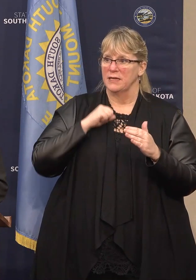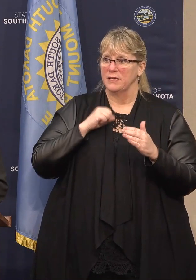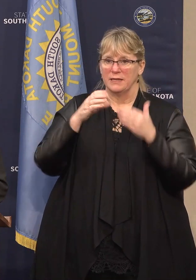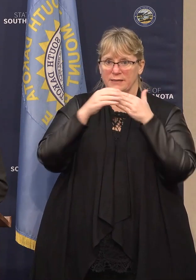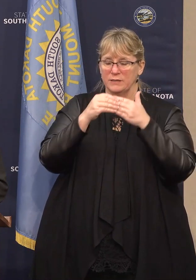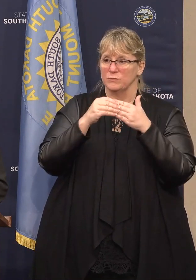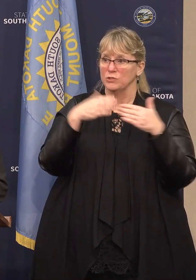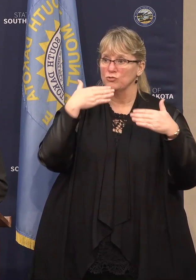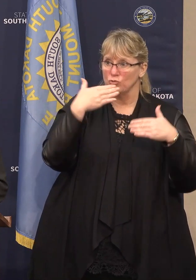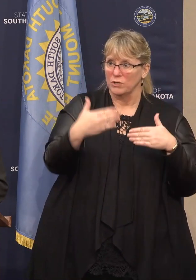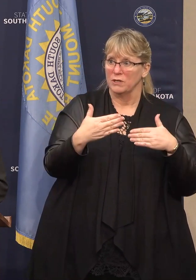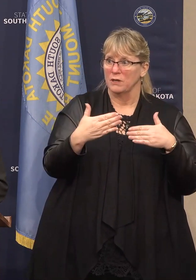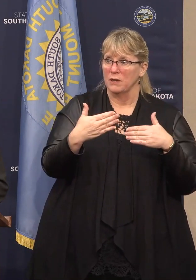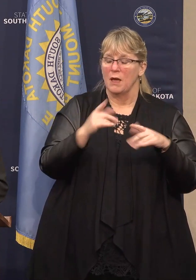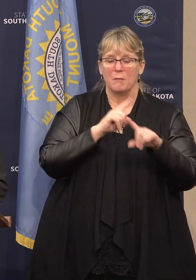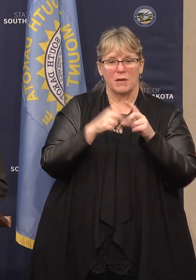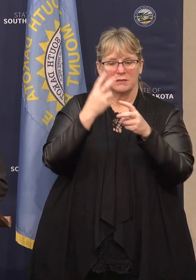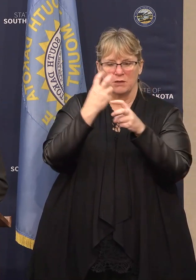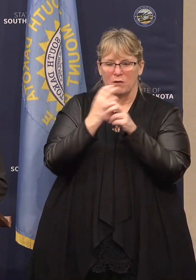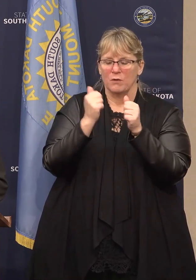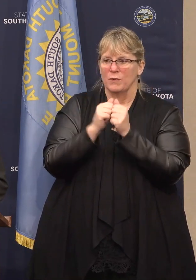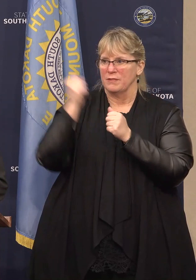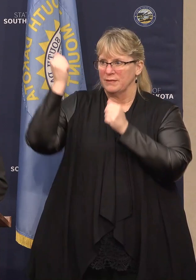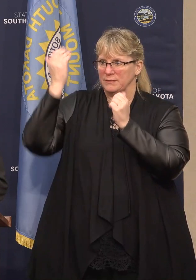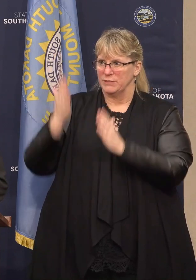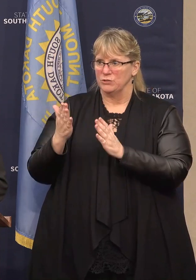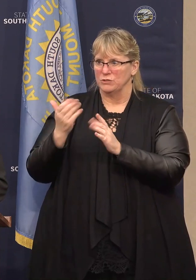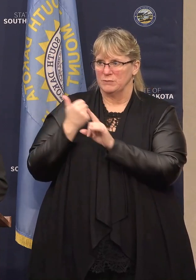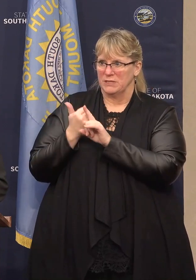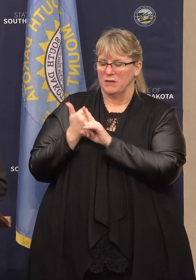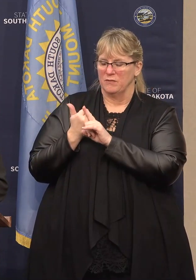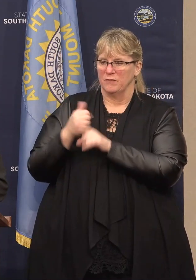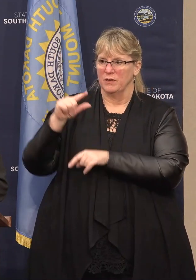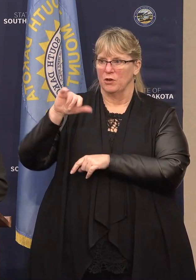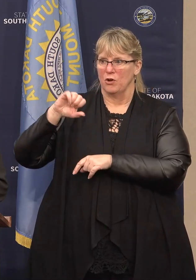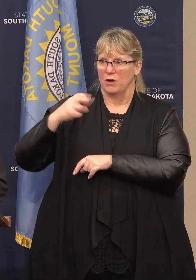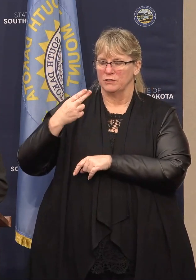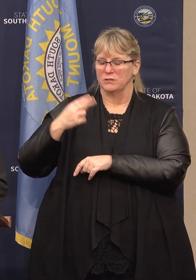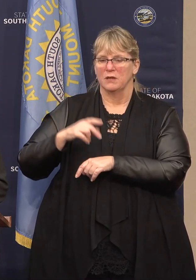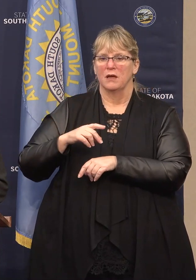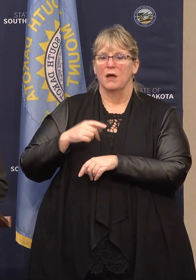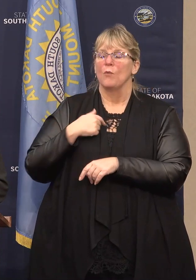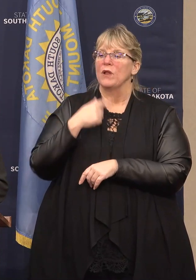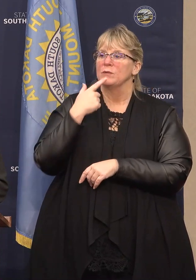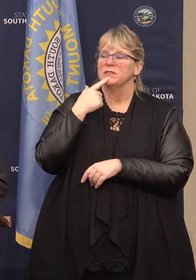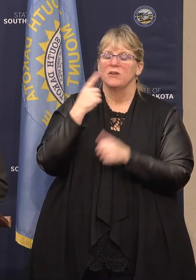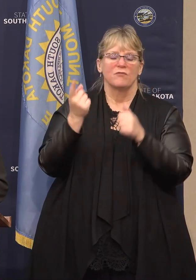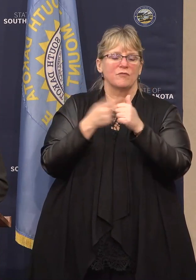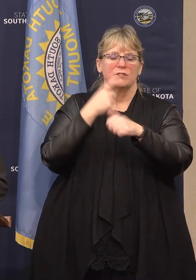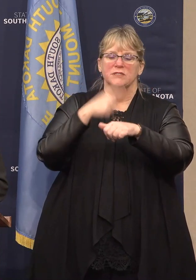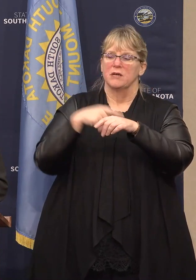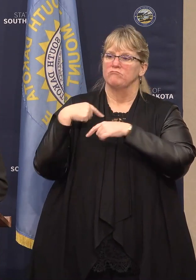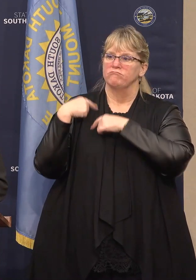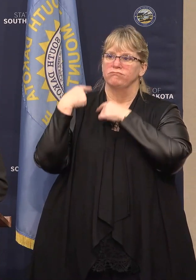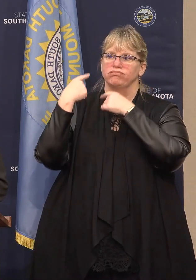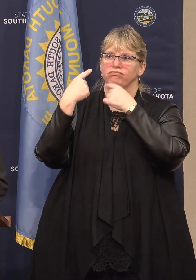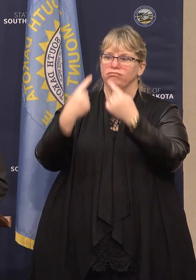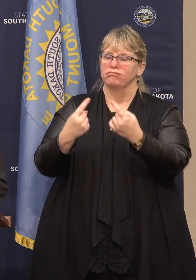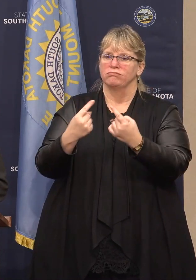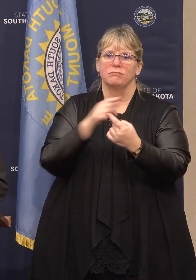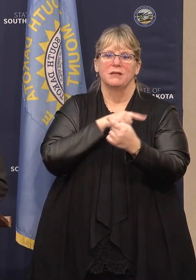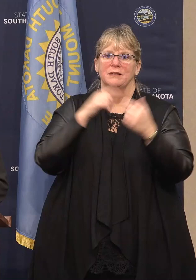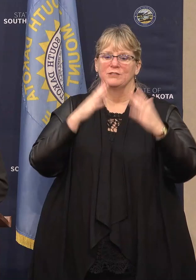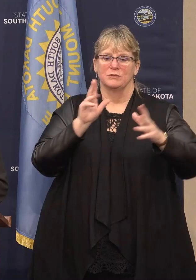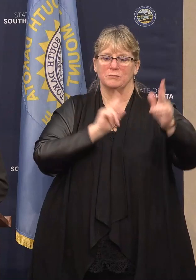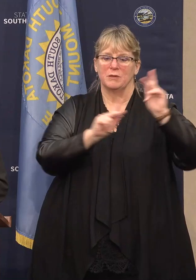It's strained with the Speaker, definitely. What I would say is this is the first time in years that the